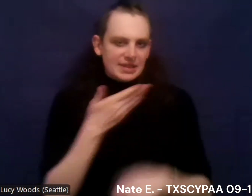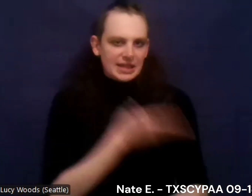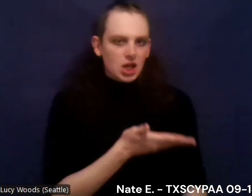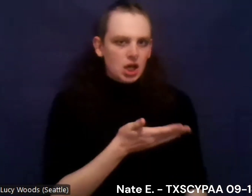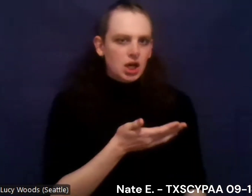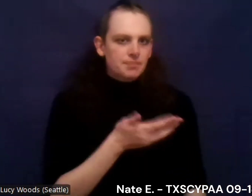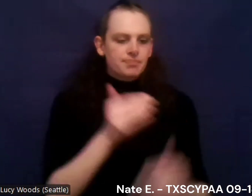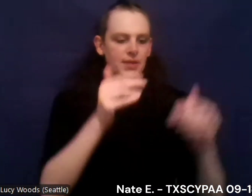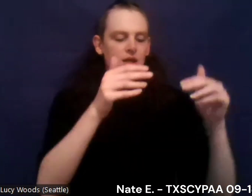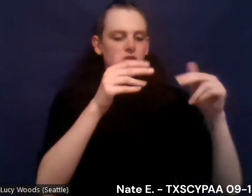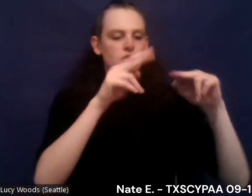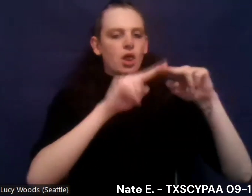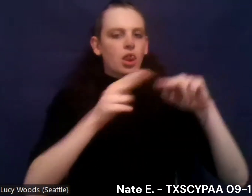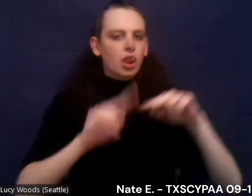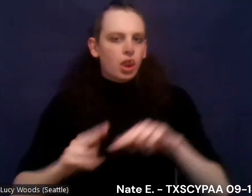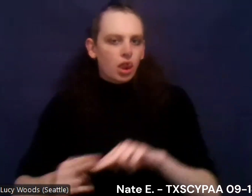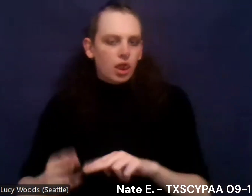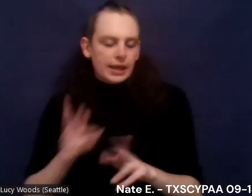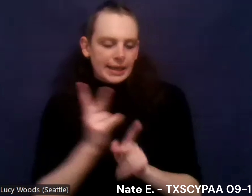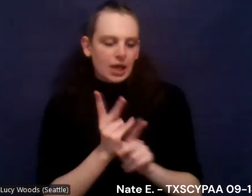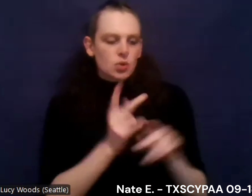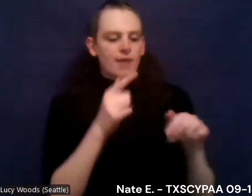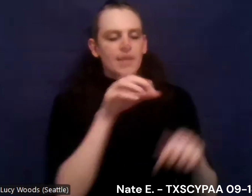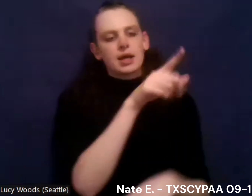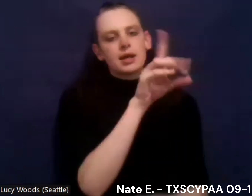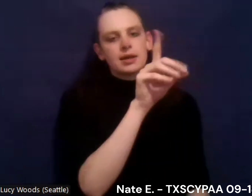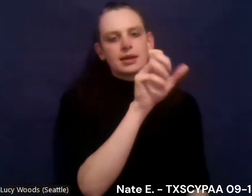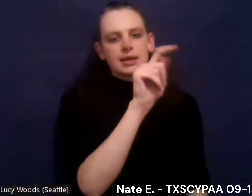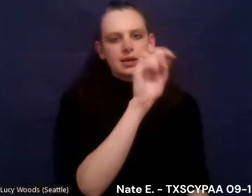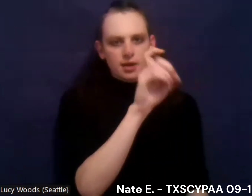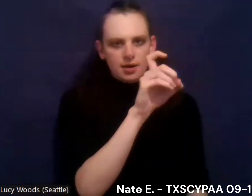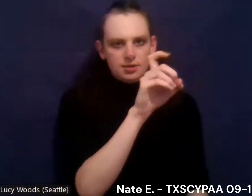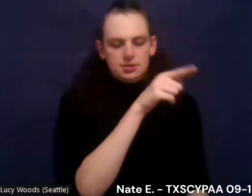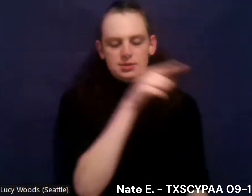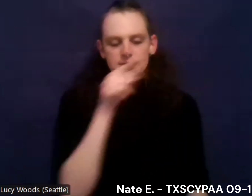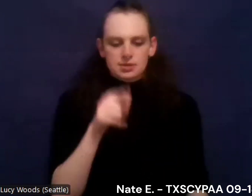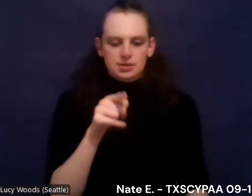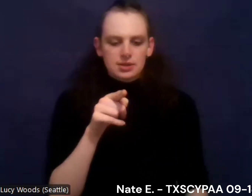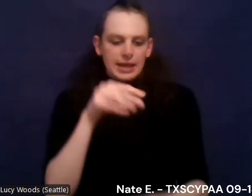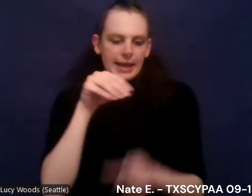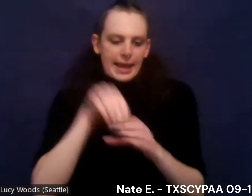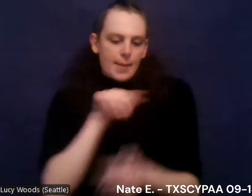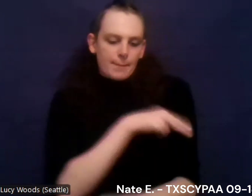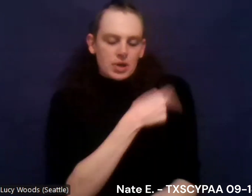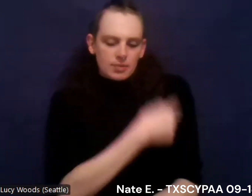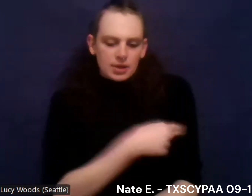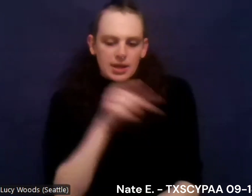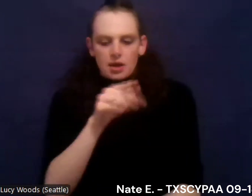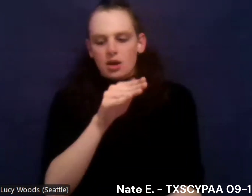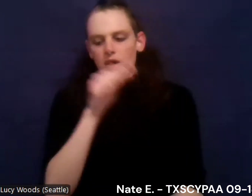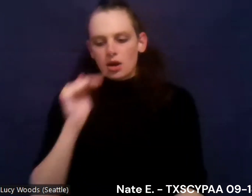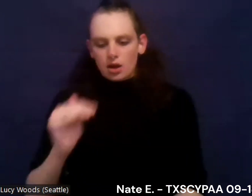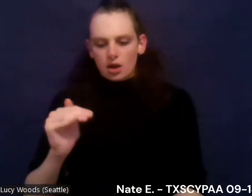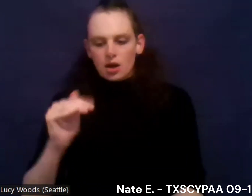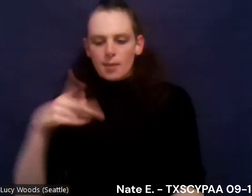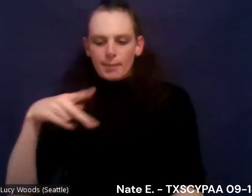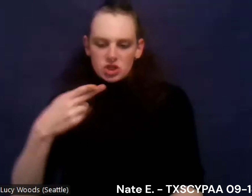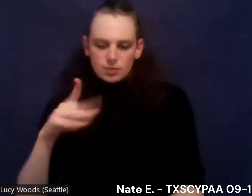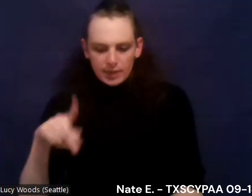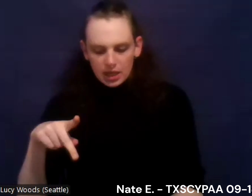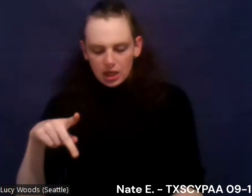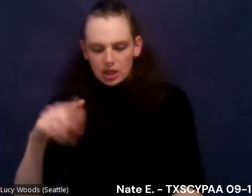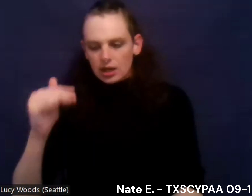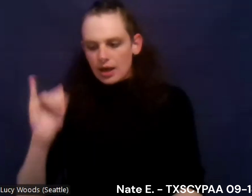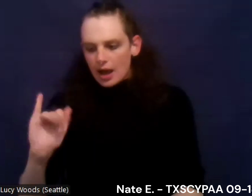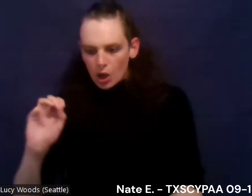So like you're in detox, then you're an inpatient, then you're in PHP, then you're in IOP 7, then you're in IOP 3, then you go to the halfway house, then you go to